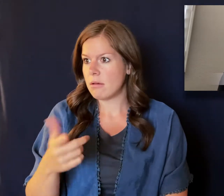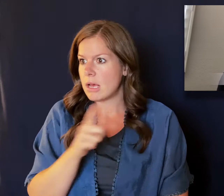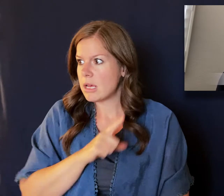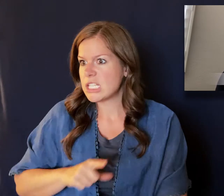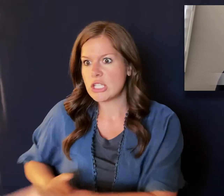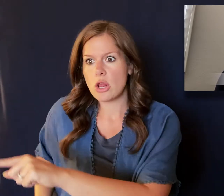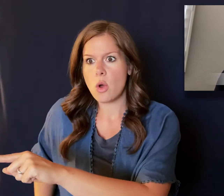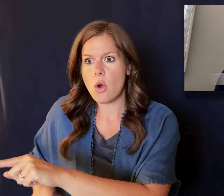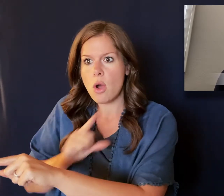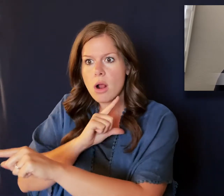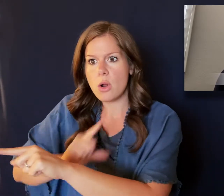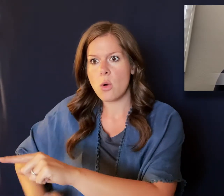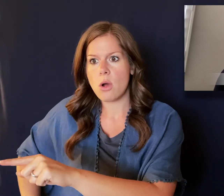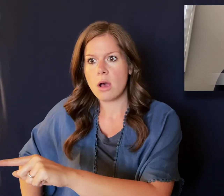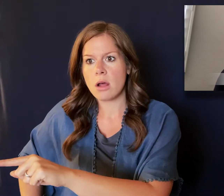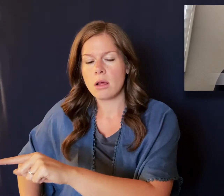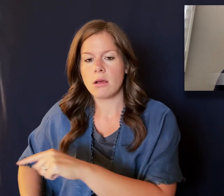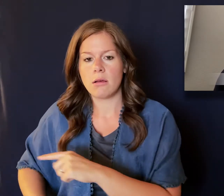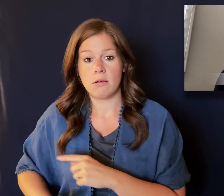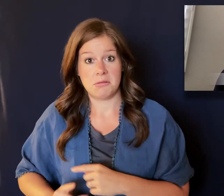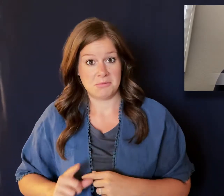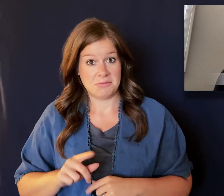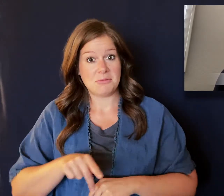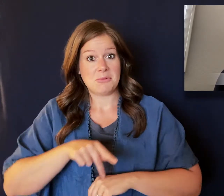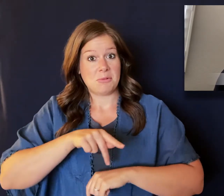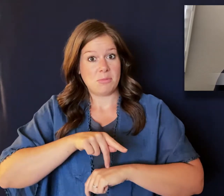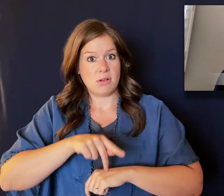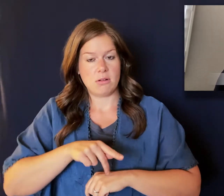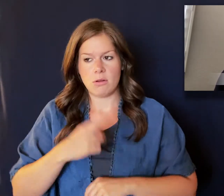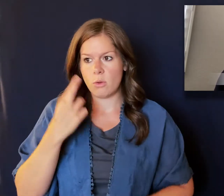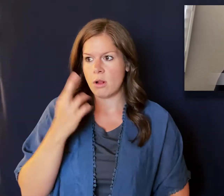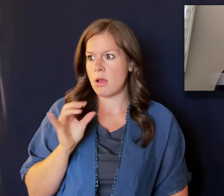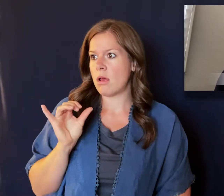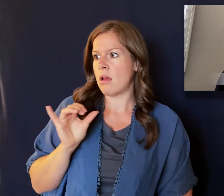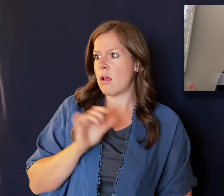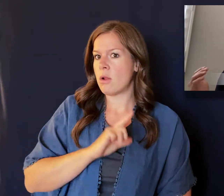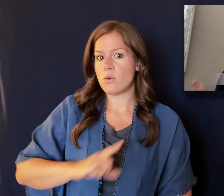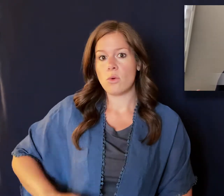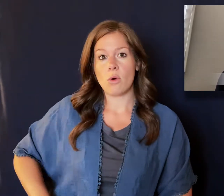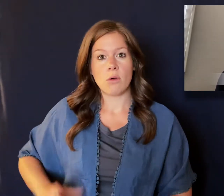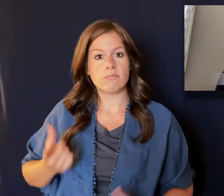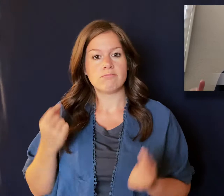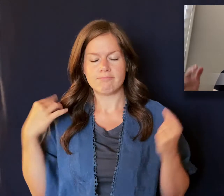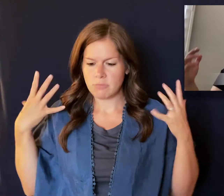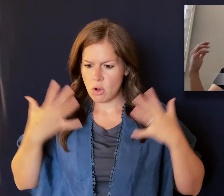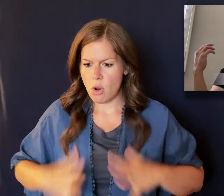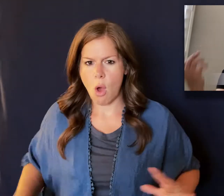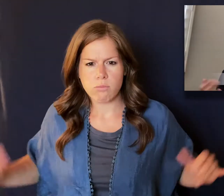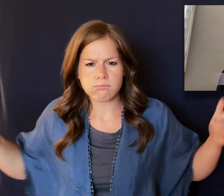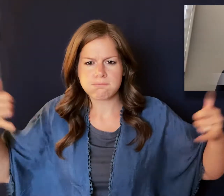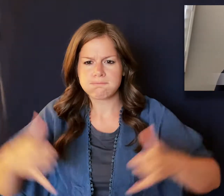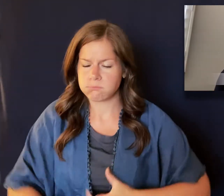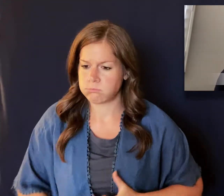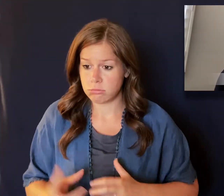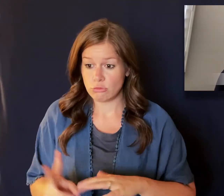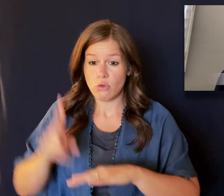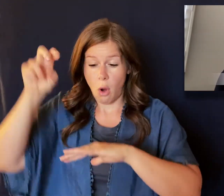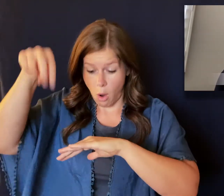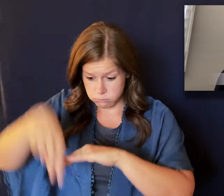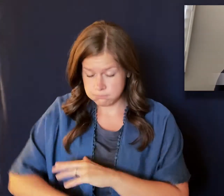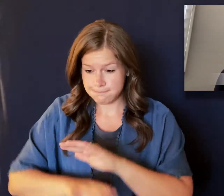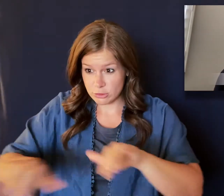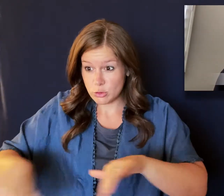out his outer garment, for it was stripped for work, and he threw himself into the sea, and he swam to shore, and he embraced